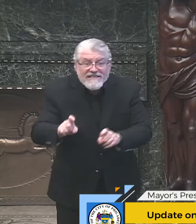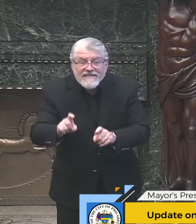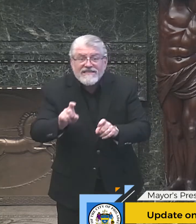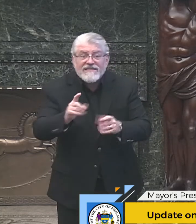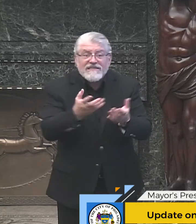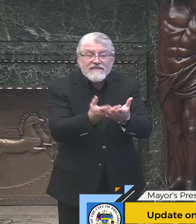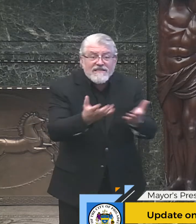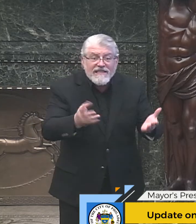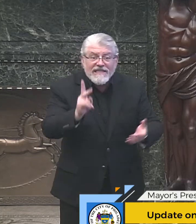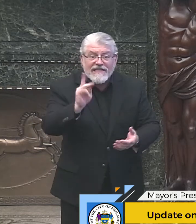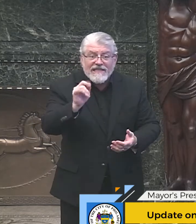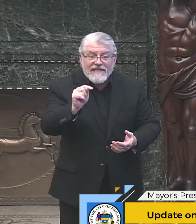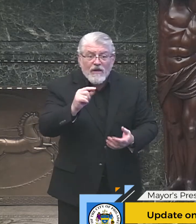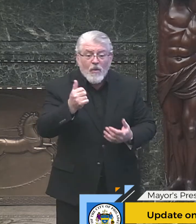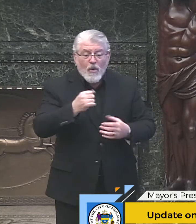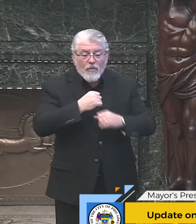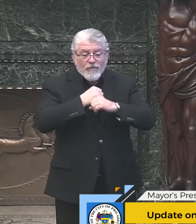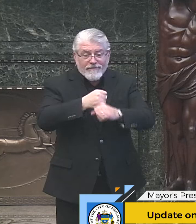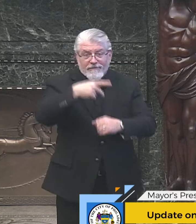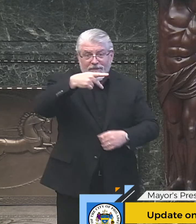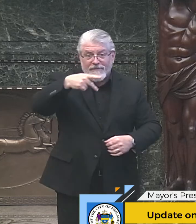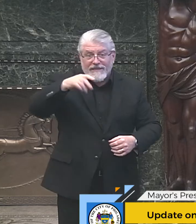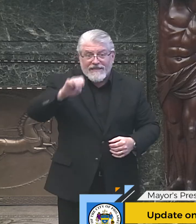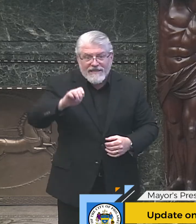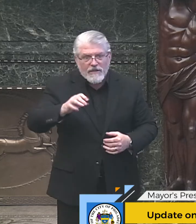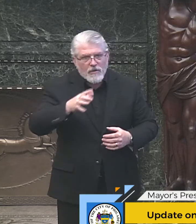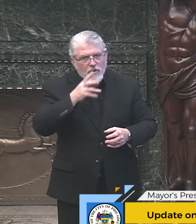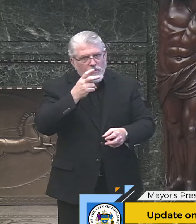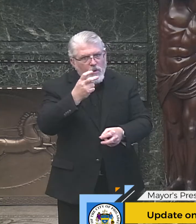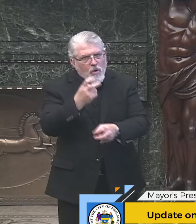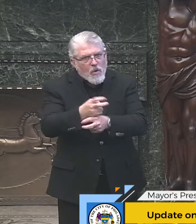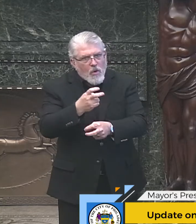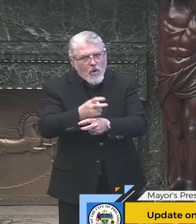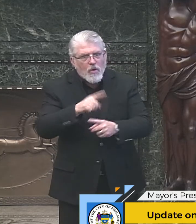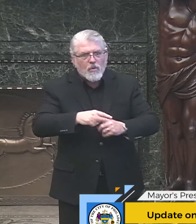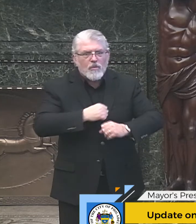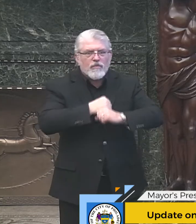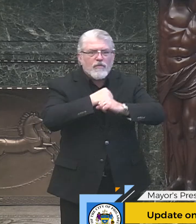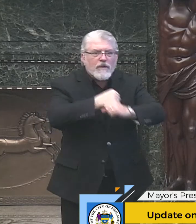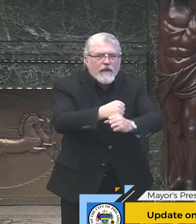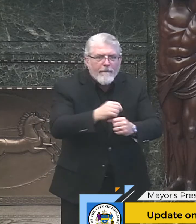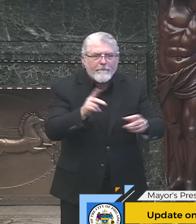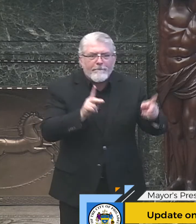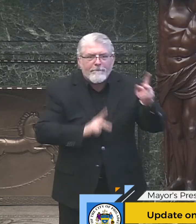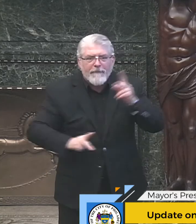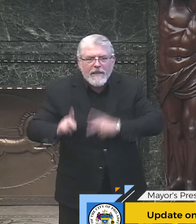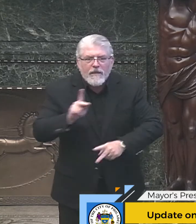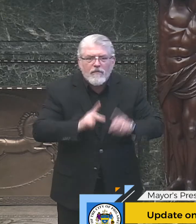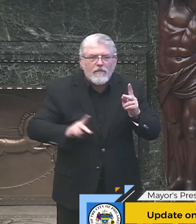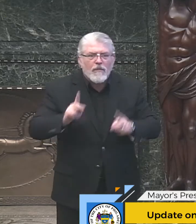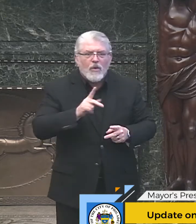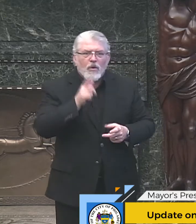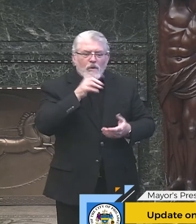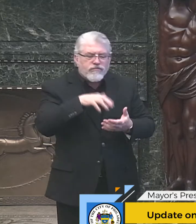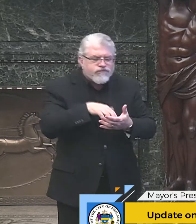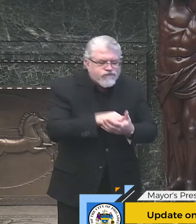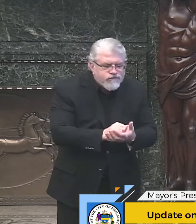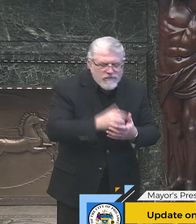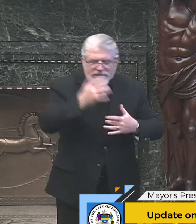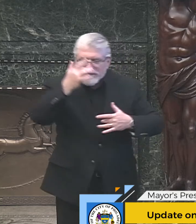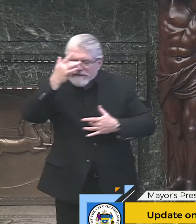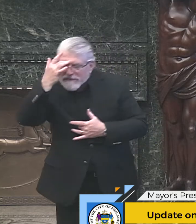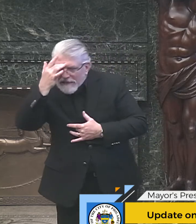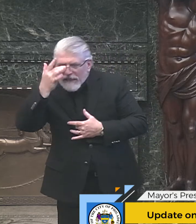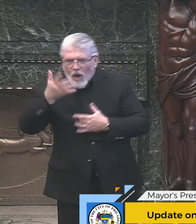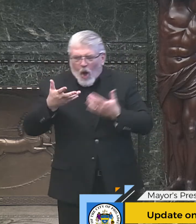to be trying to protect the people who are most vulnerable. At some point, the number of cases is going to go down and we can go back into more of a containment